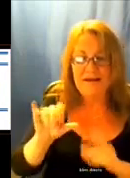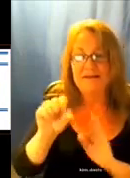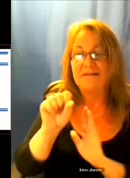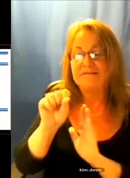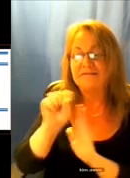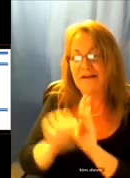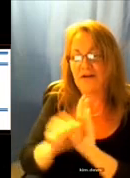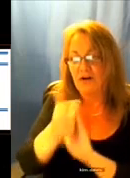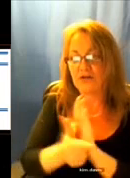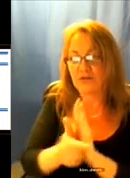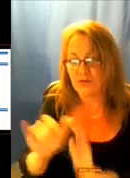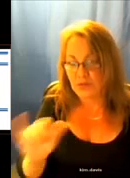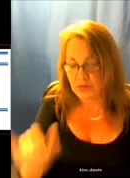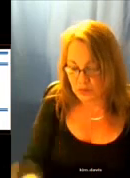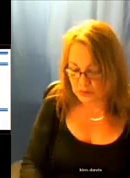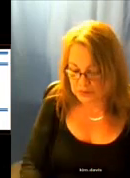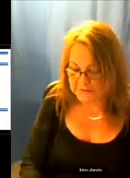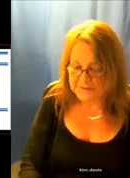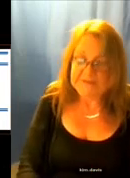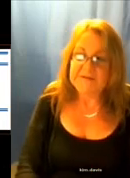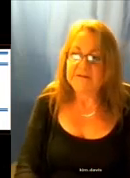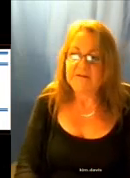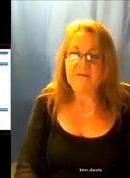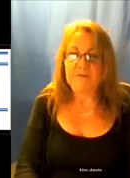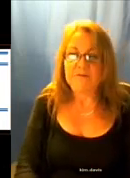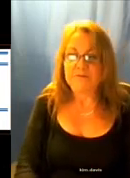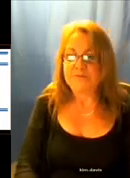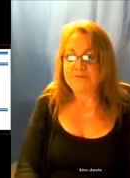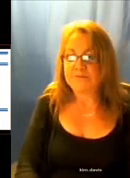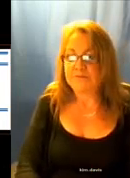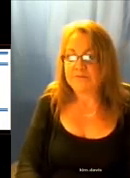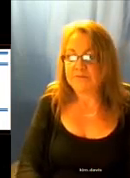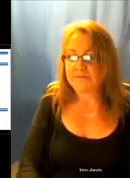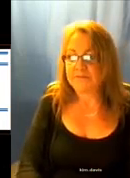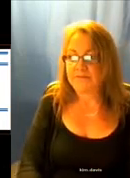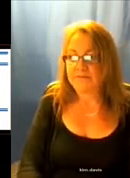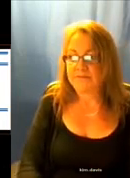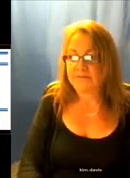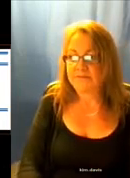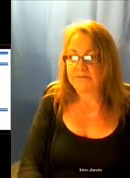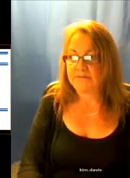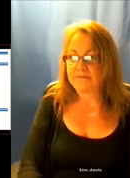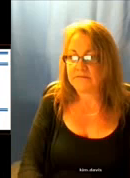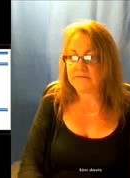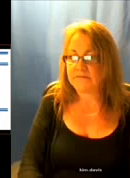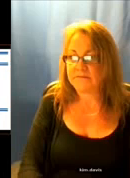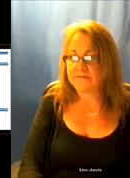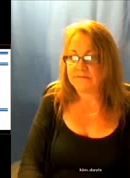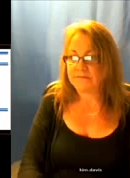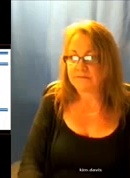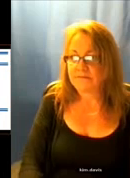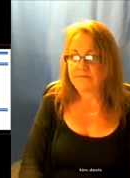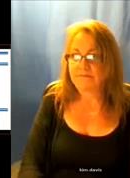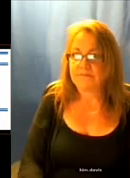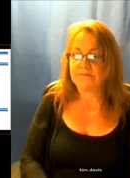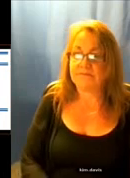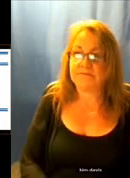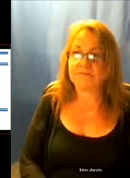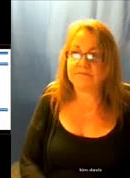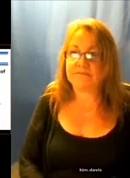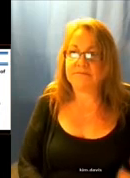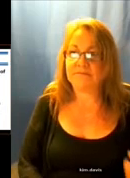Development, HUD, would be under this as a state law of the Landlord-Tenant Act of 1974.